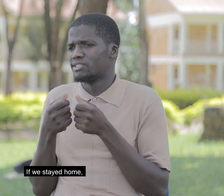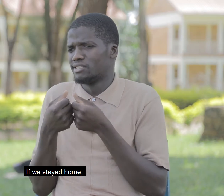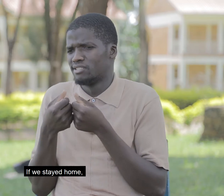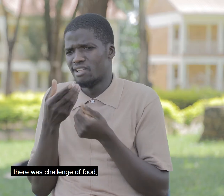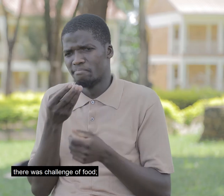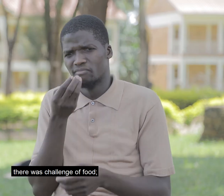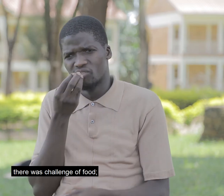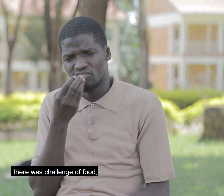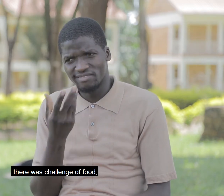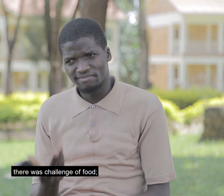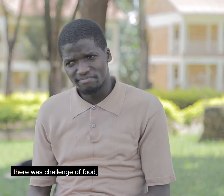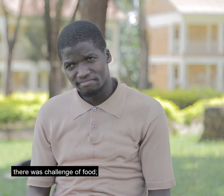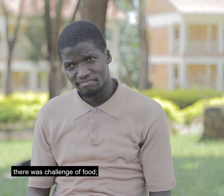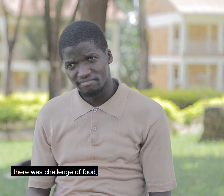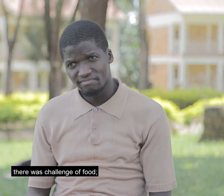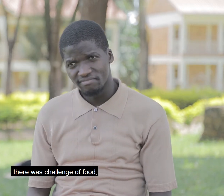home, there was challenge of food.